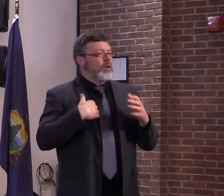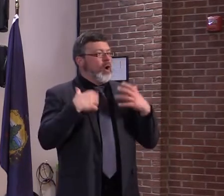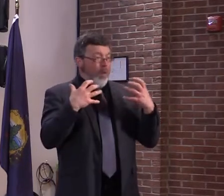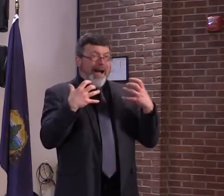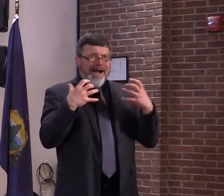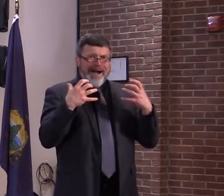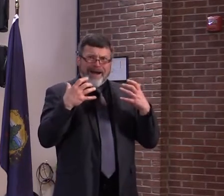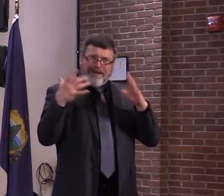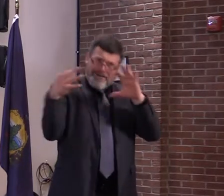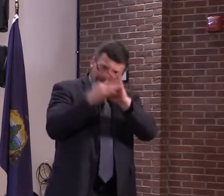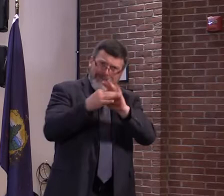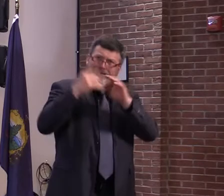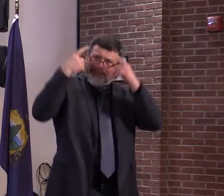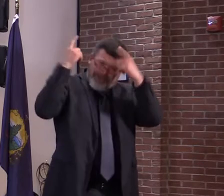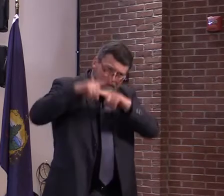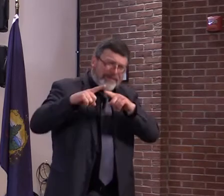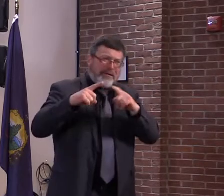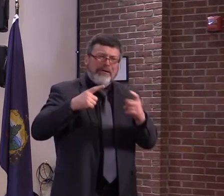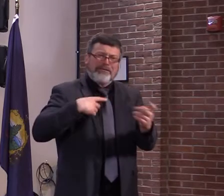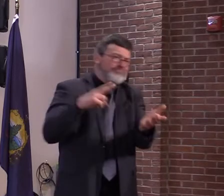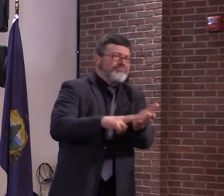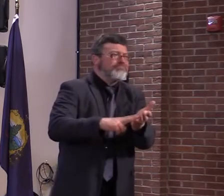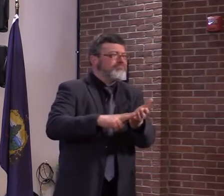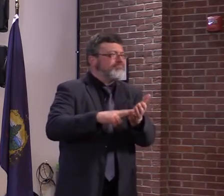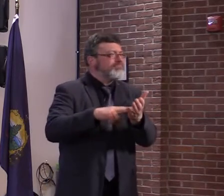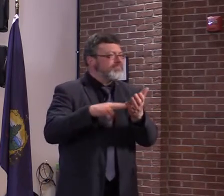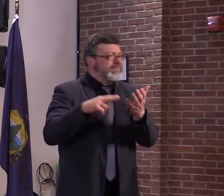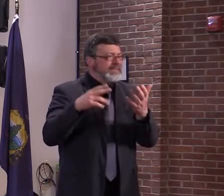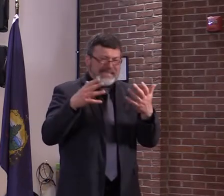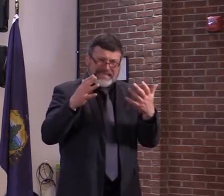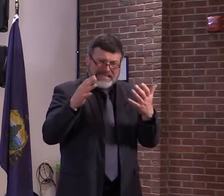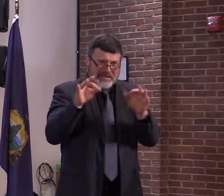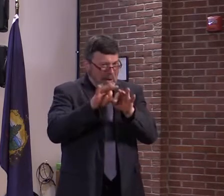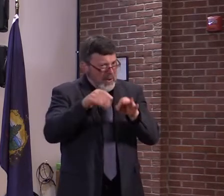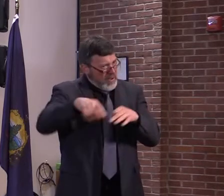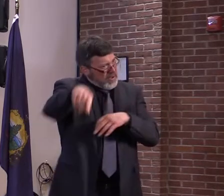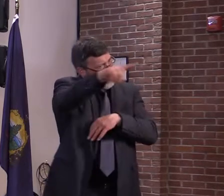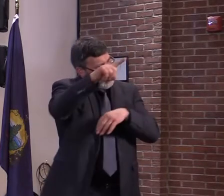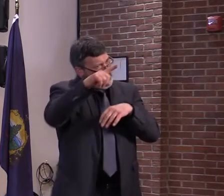issues are and then find a path forward if possible.